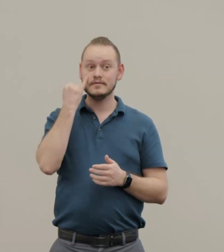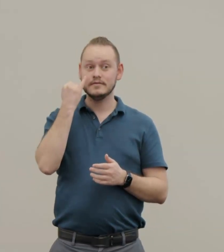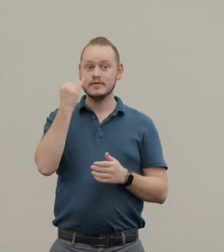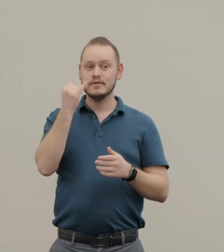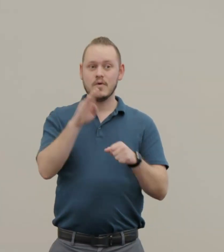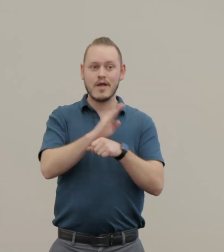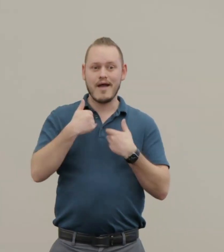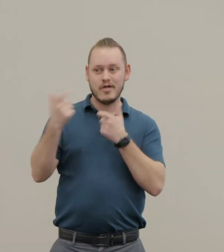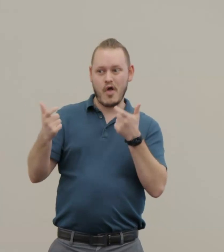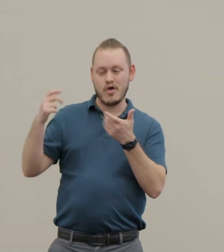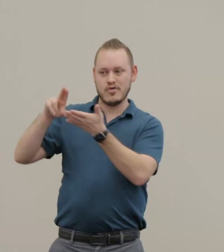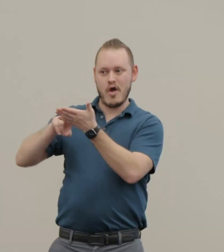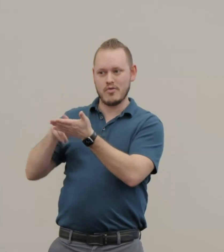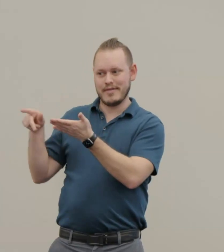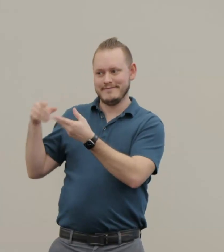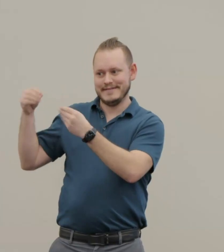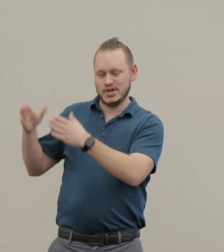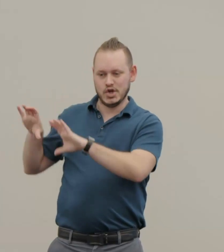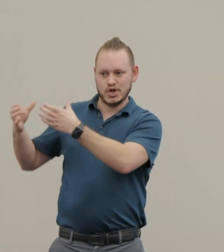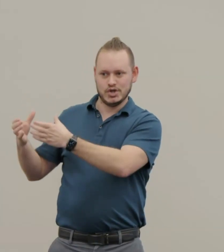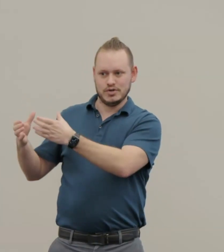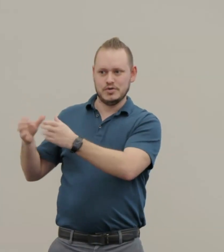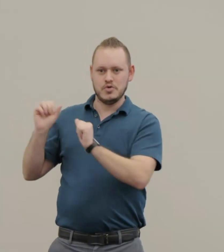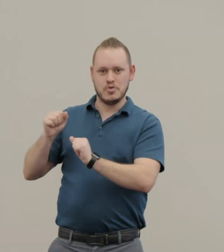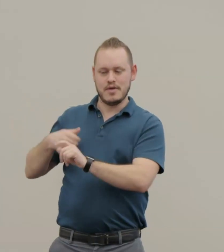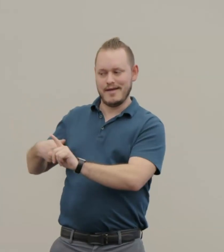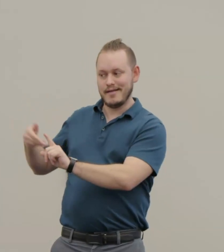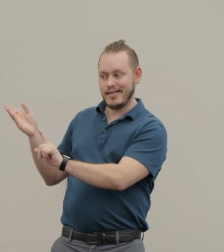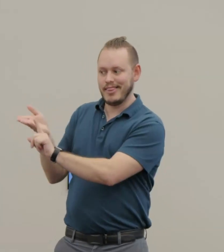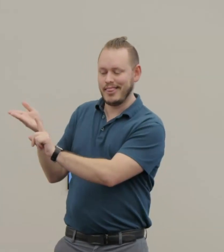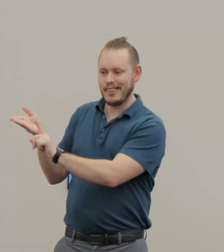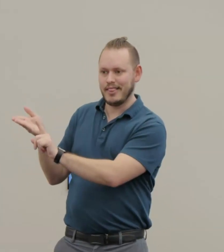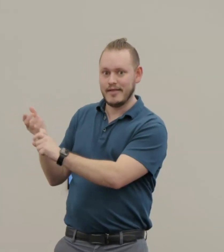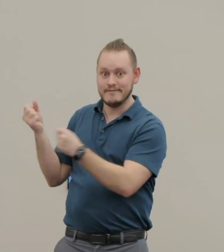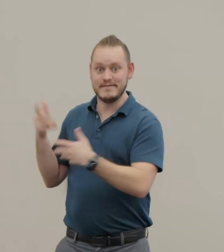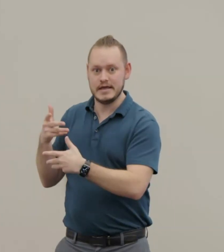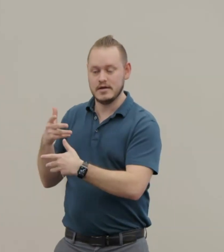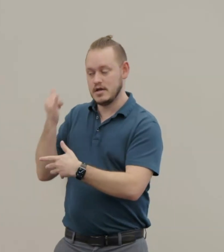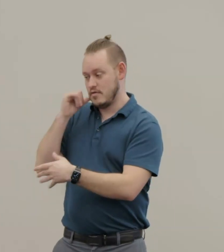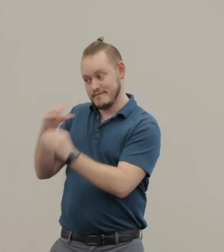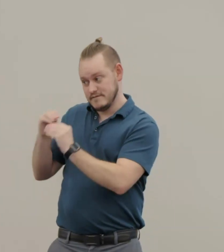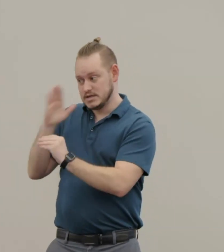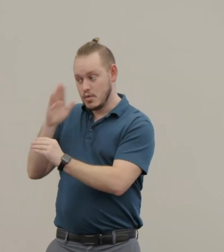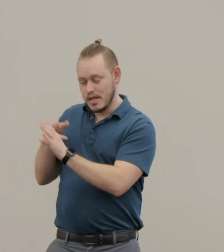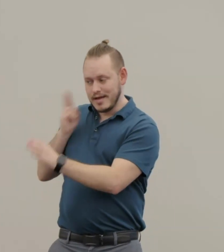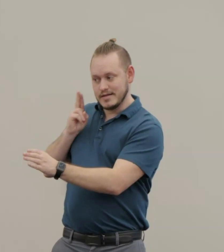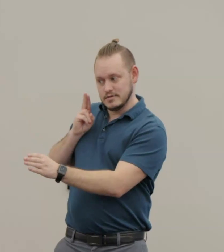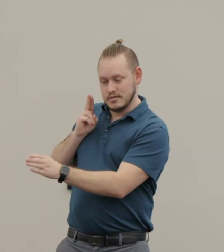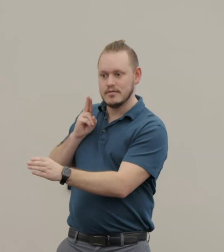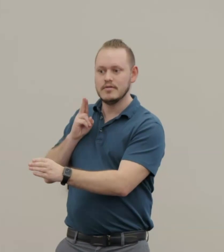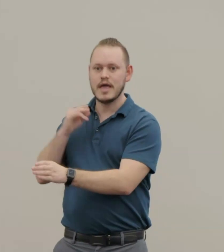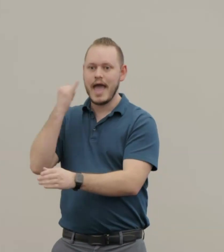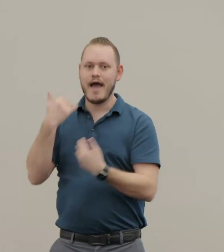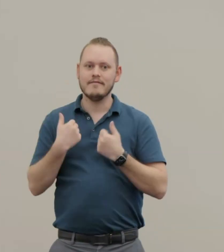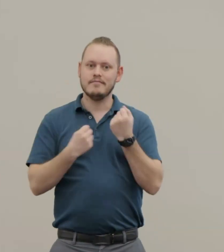large contract with that vendor that you can put the sway and the fear in them that you're going to cancel, do that. If you have lobbyists,